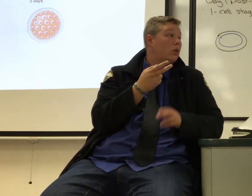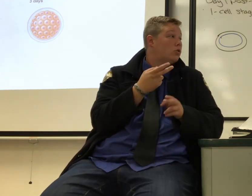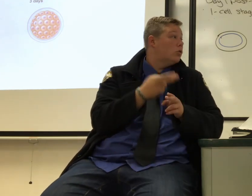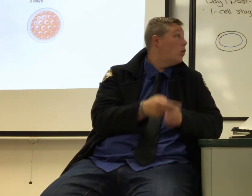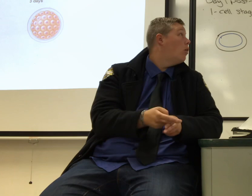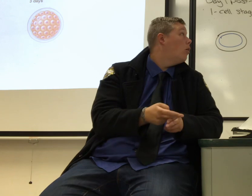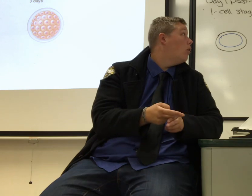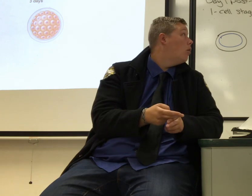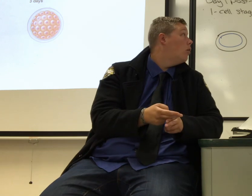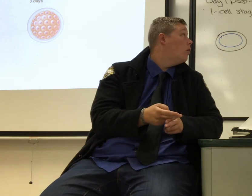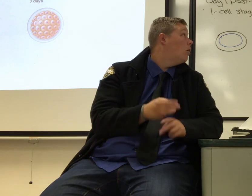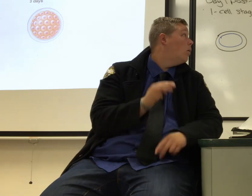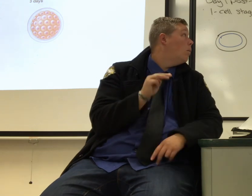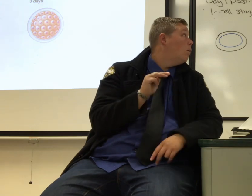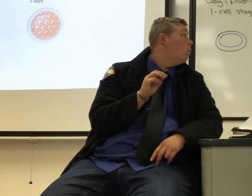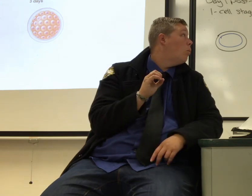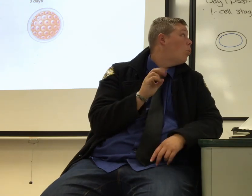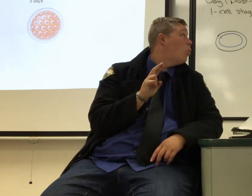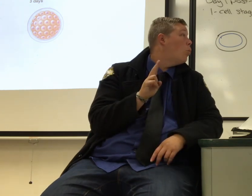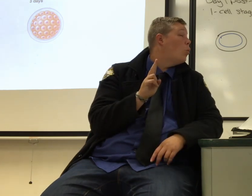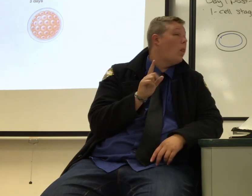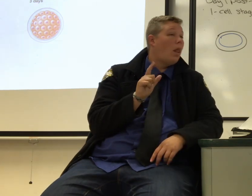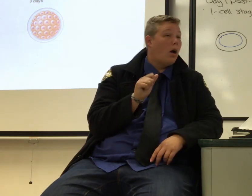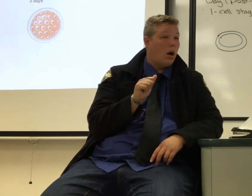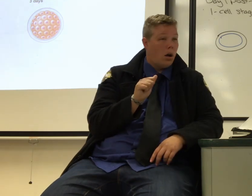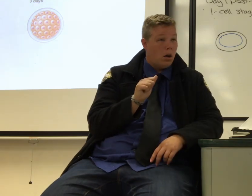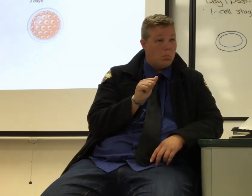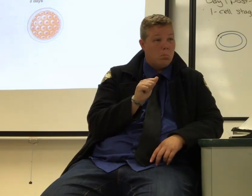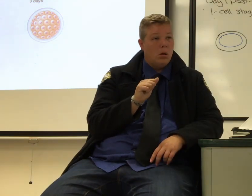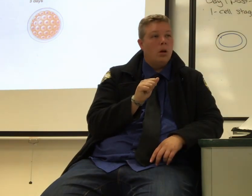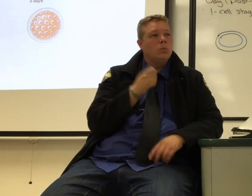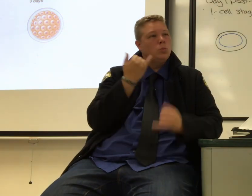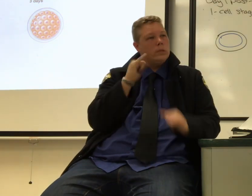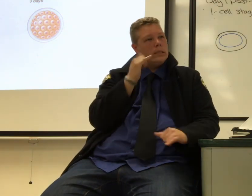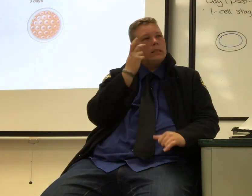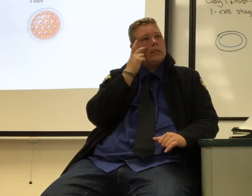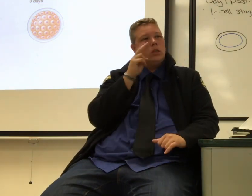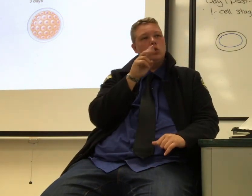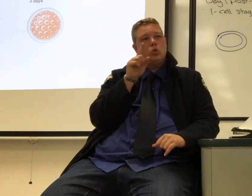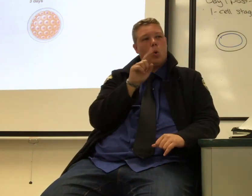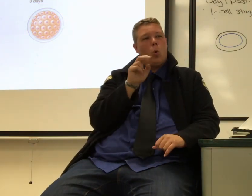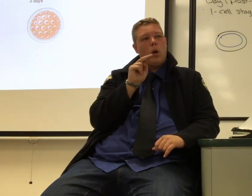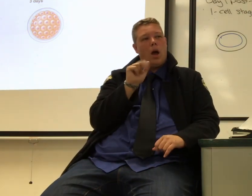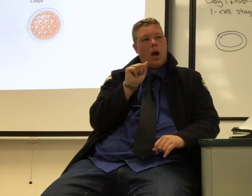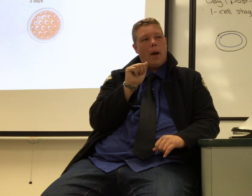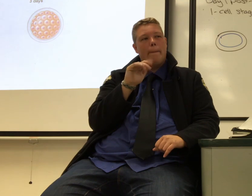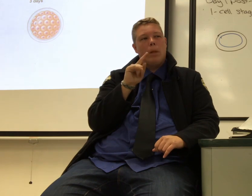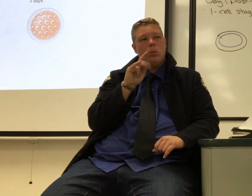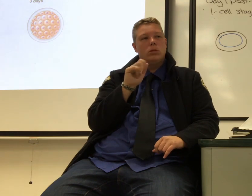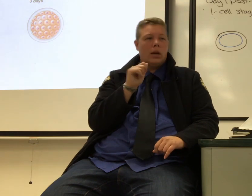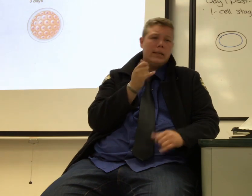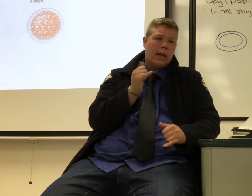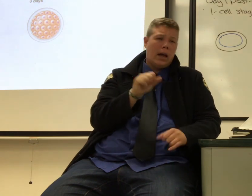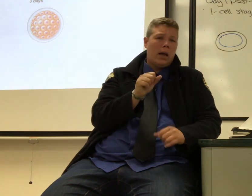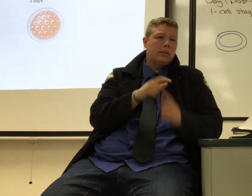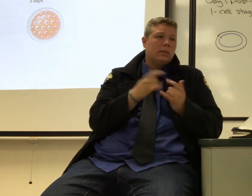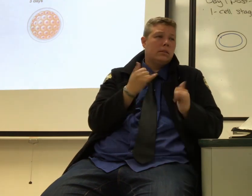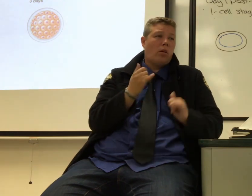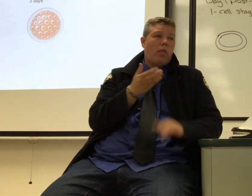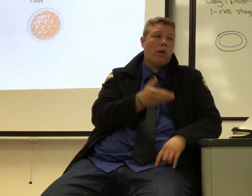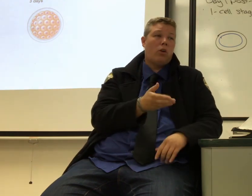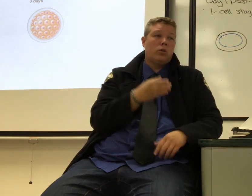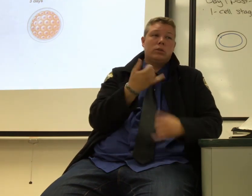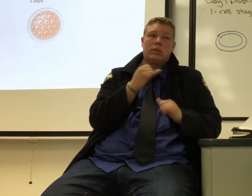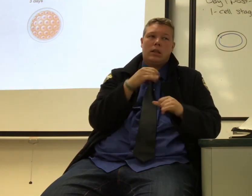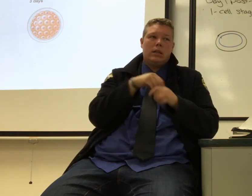I'm not going to try to draw that. Do you still see zona pellucida? Yes, it's still there. You're still in